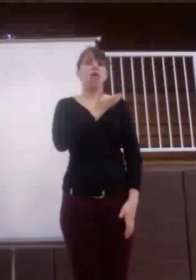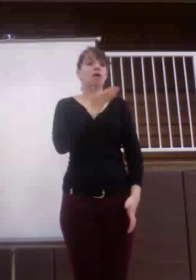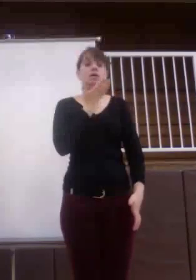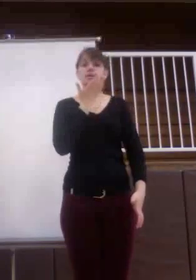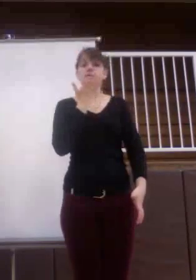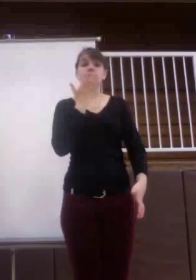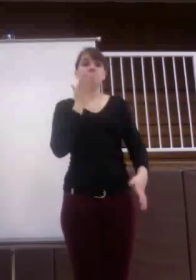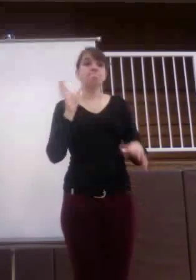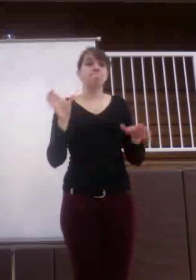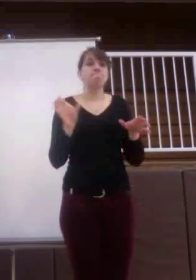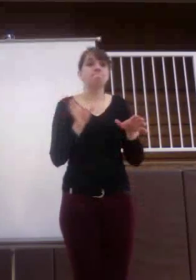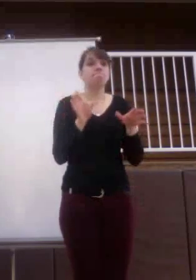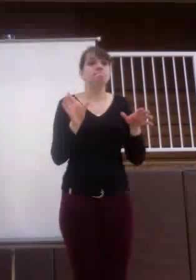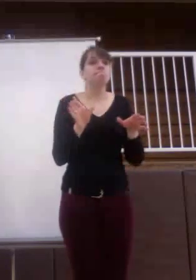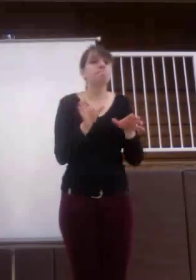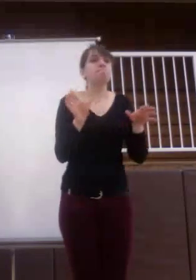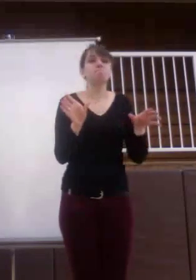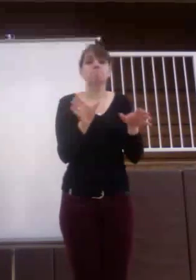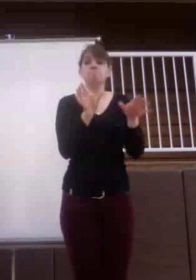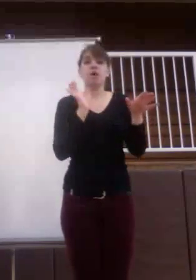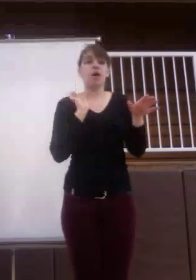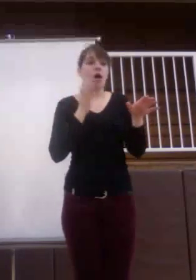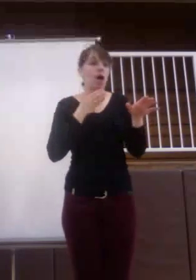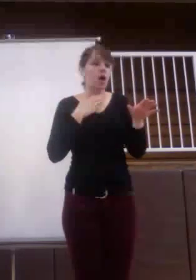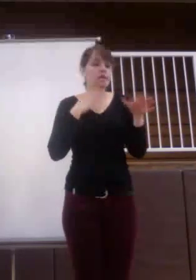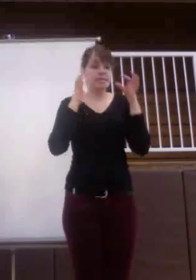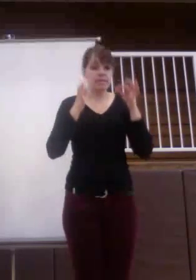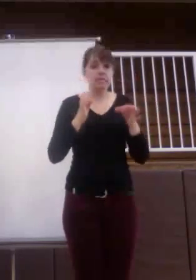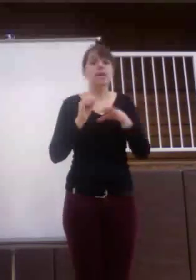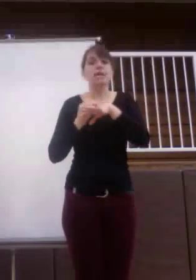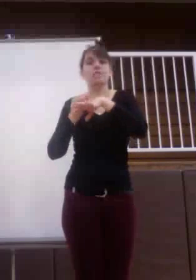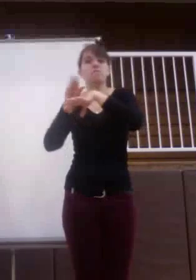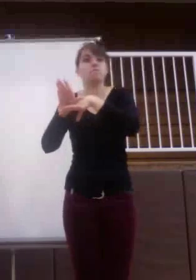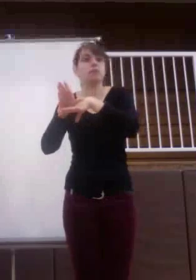extends to other individuals and to society.